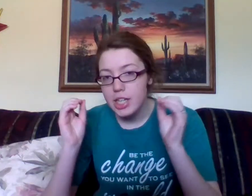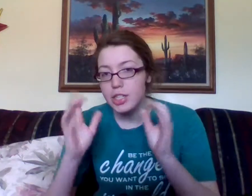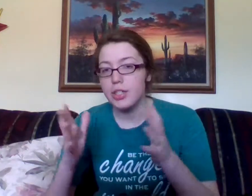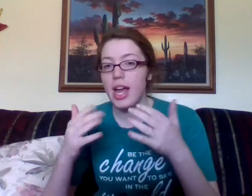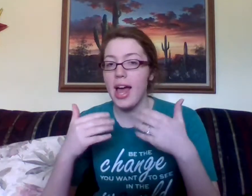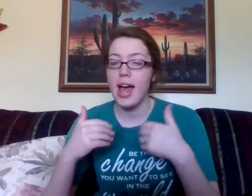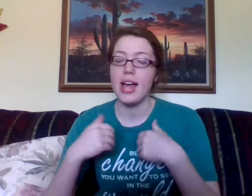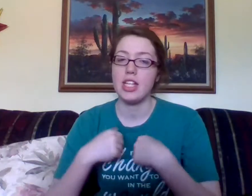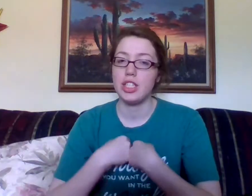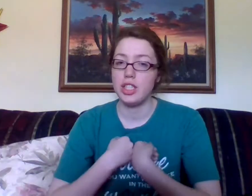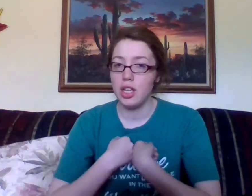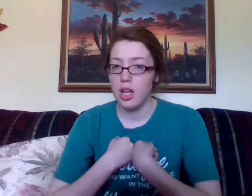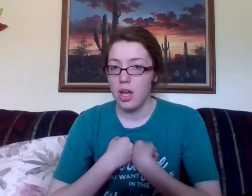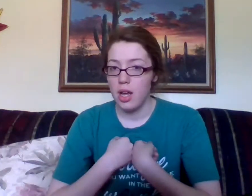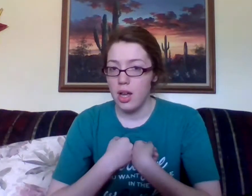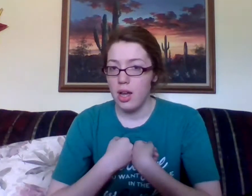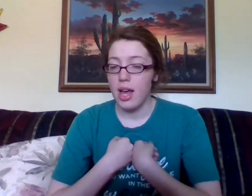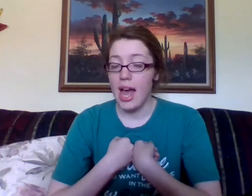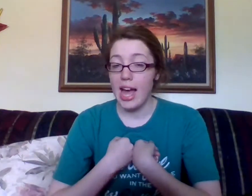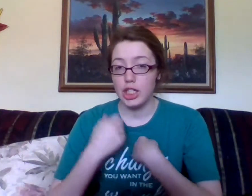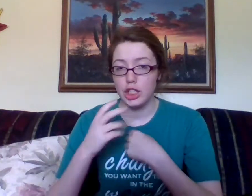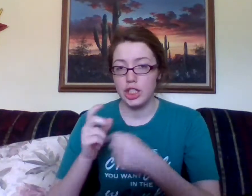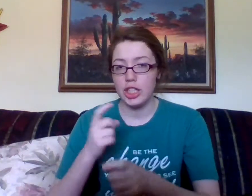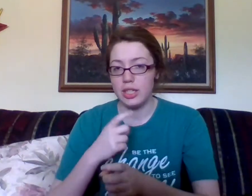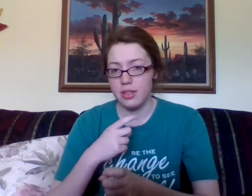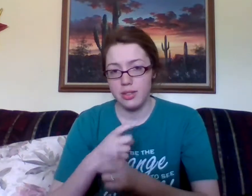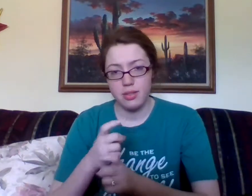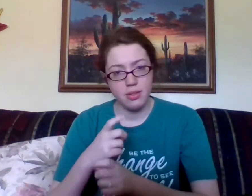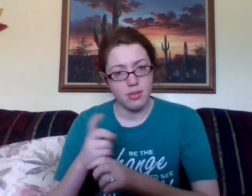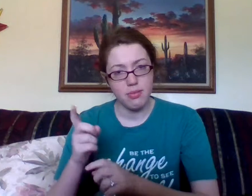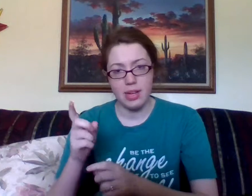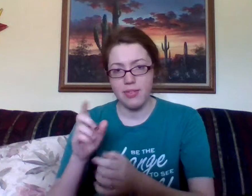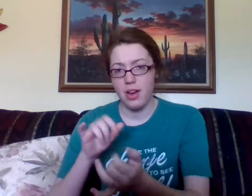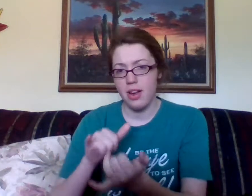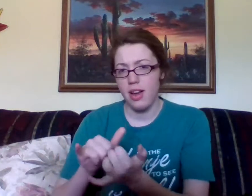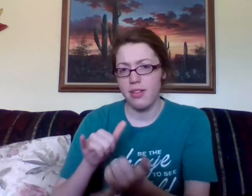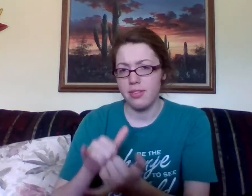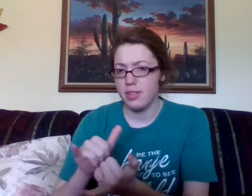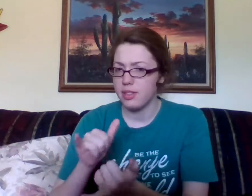teacher has actually made fun of